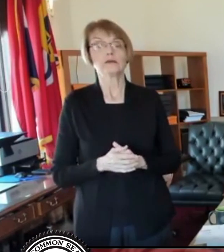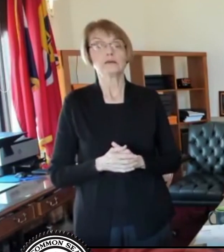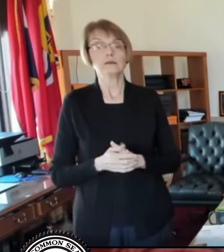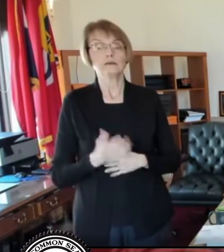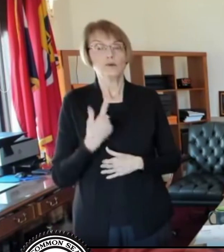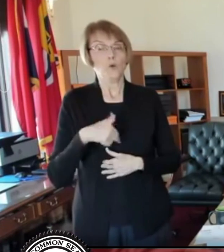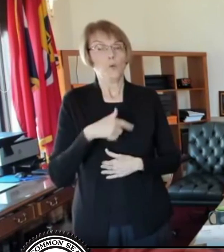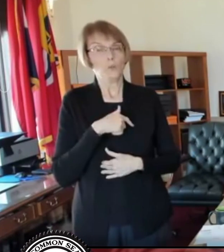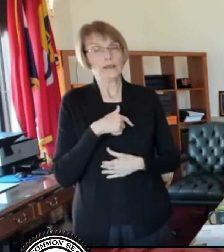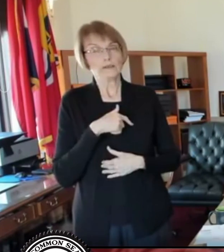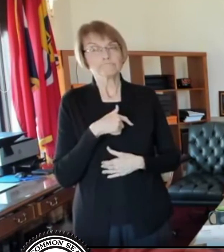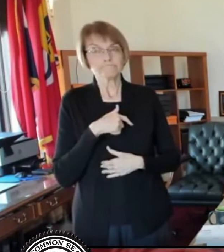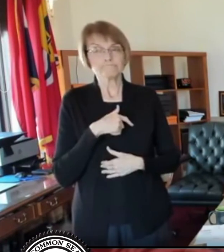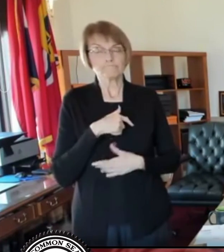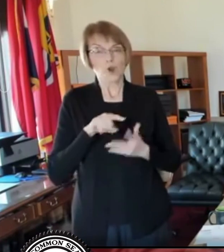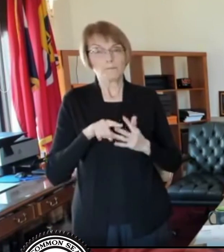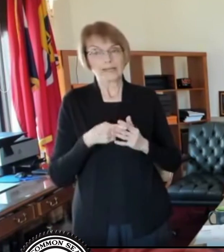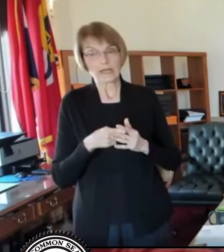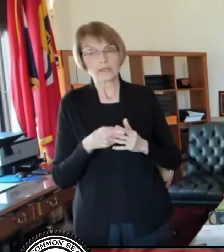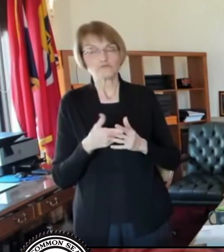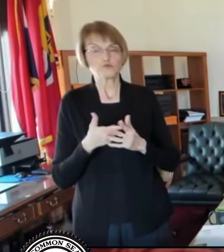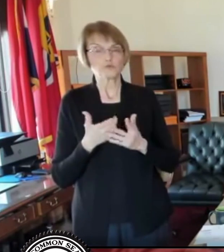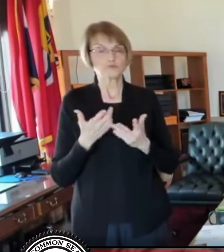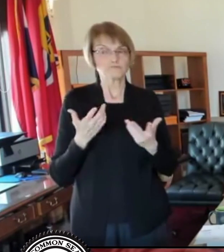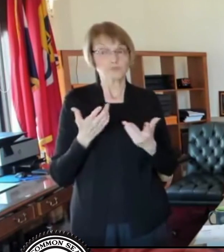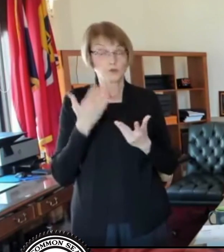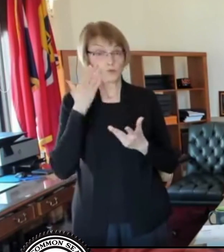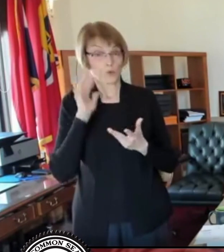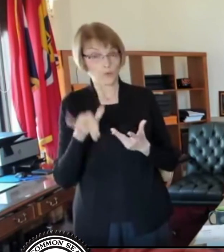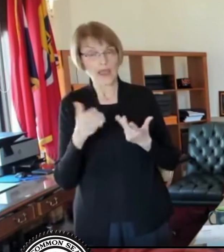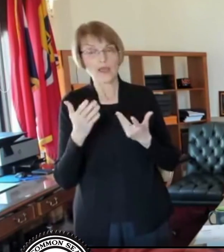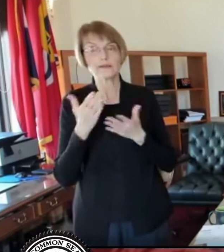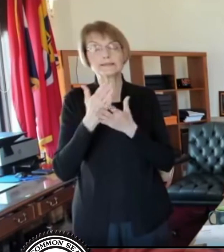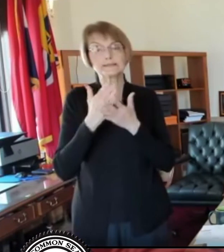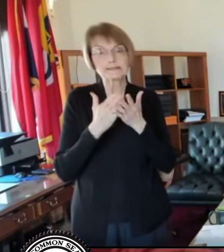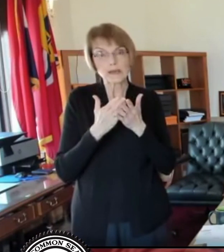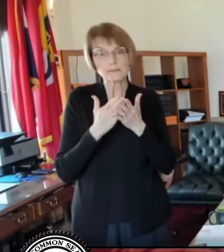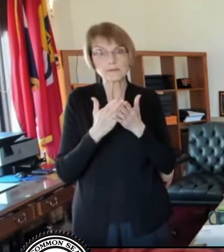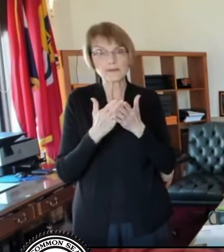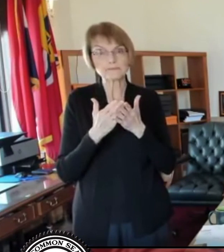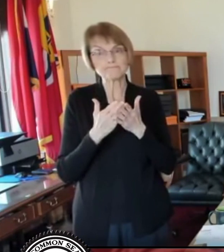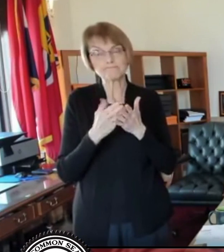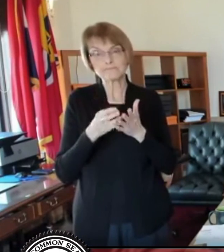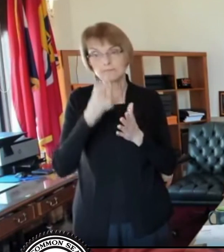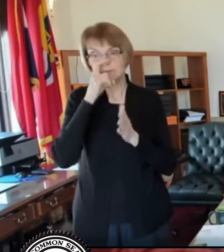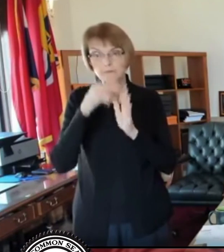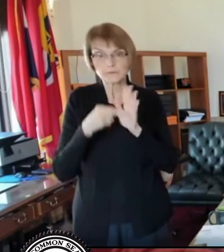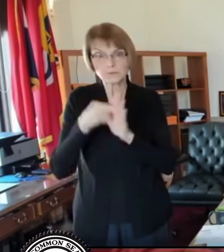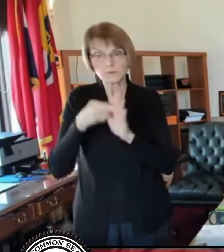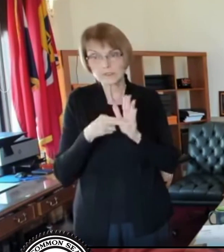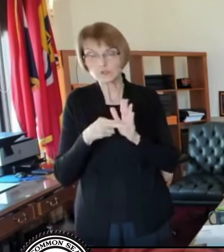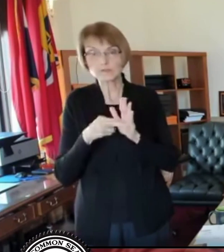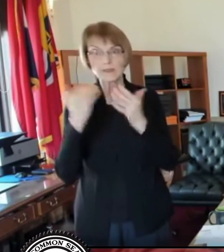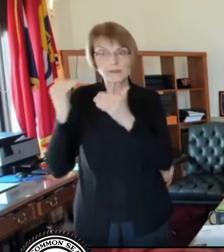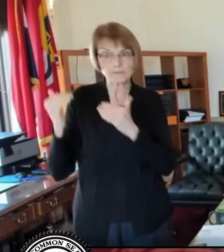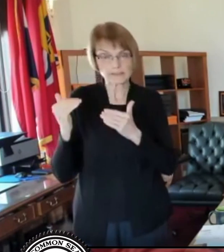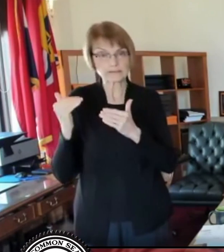to ease up, as you know, on some of the restrictions. We did last week approve